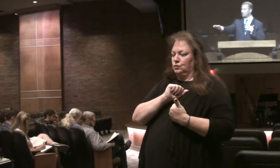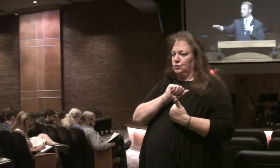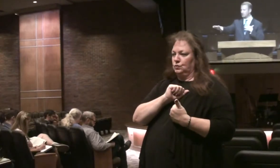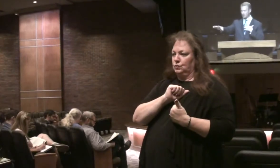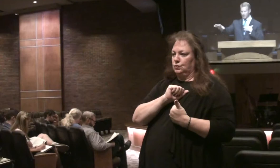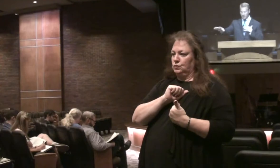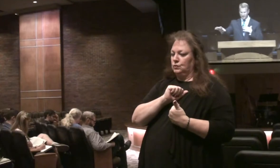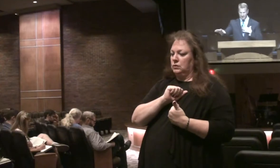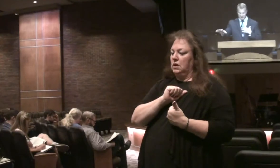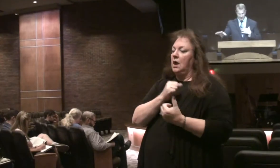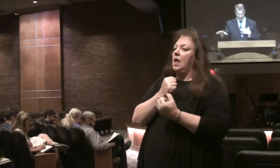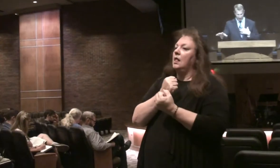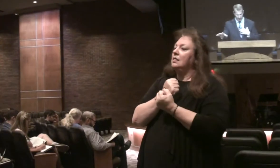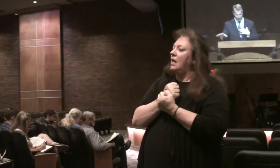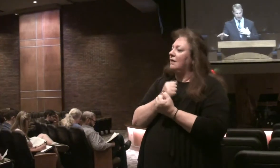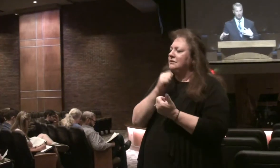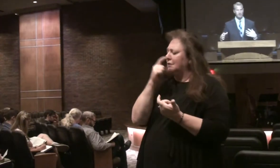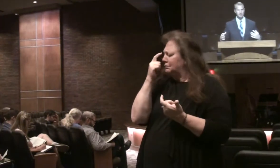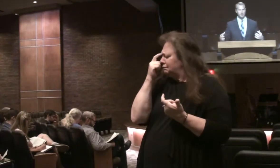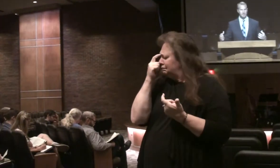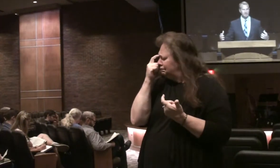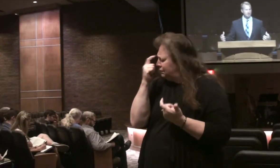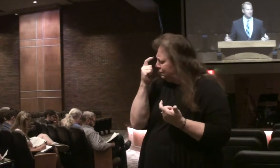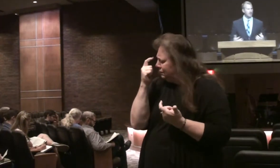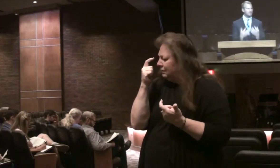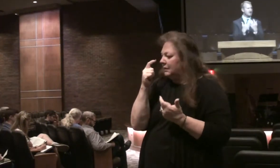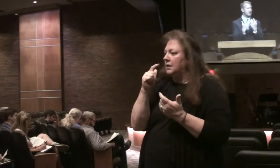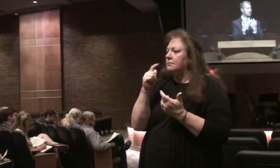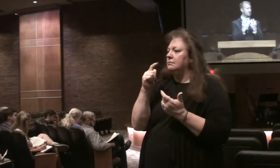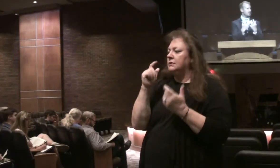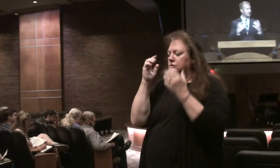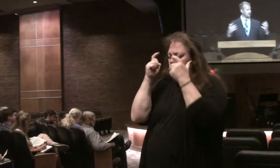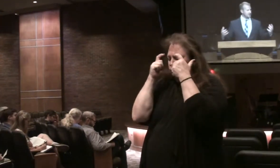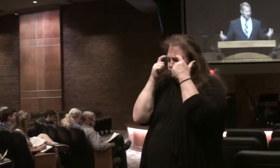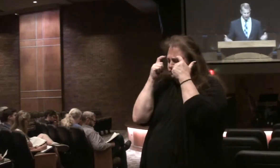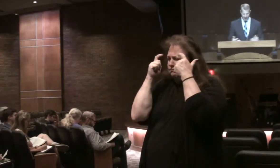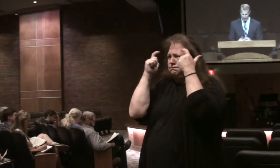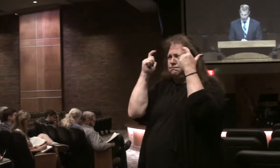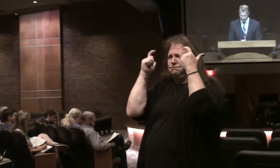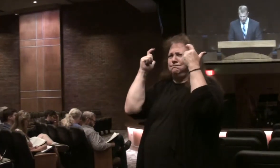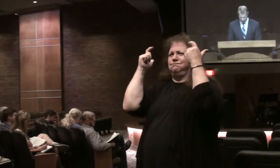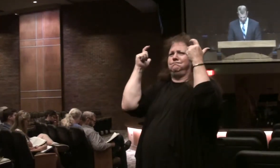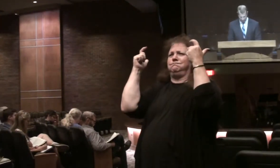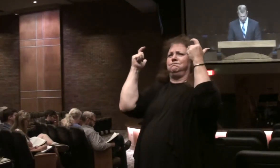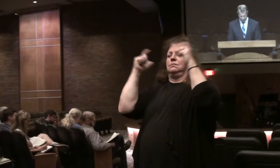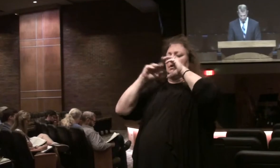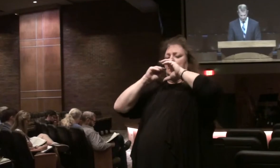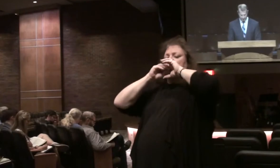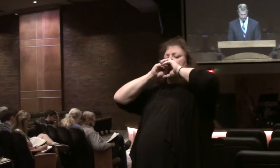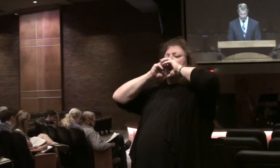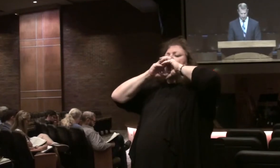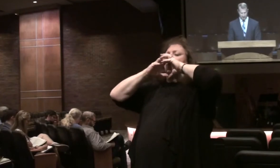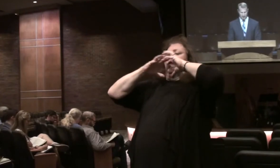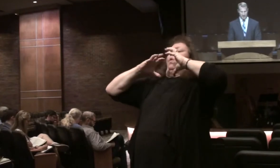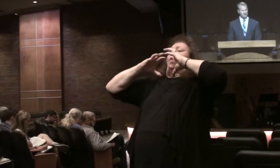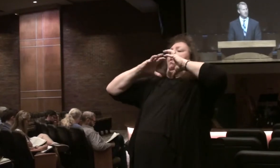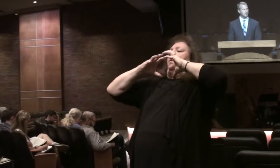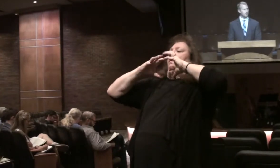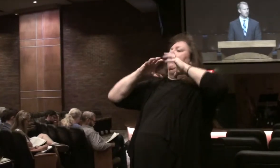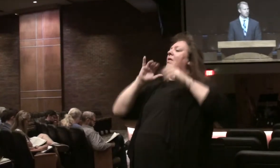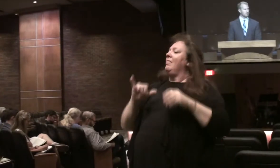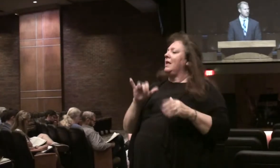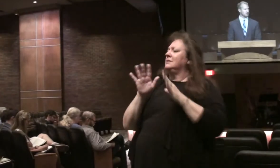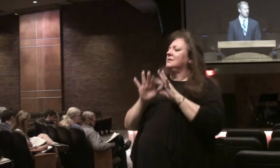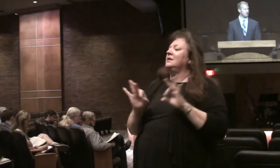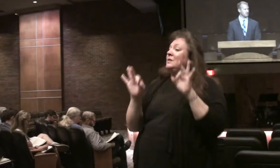bragging flows from. Love is not arrogant. The word literally means to be puffed up, to be inflated with air. It's an